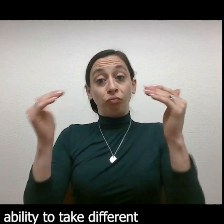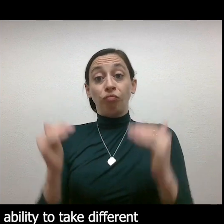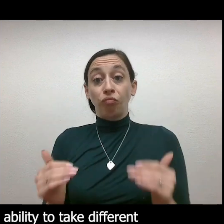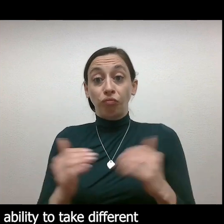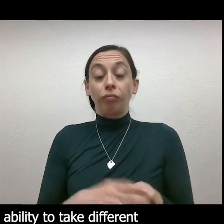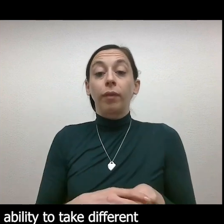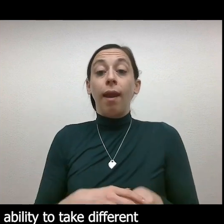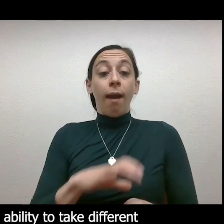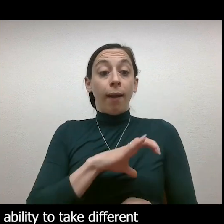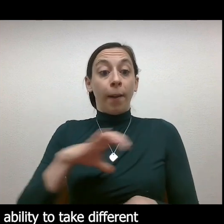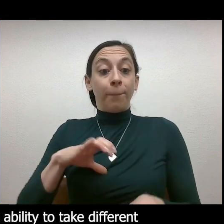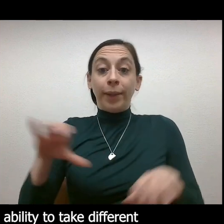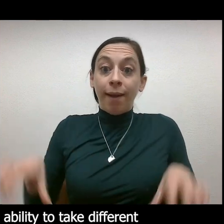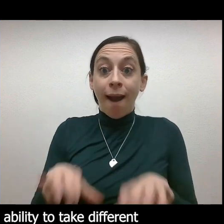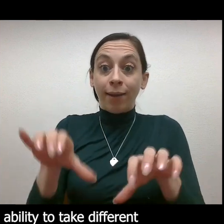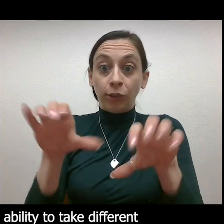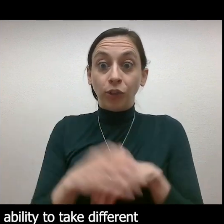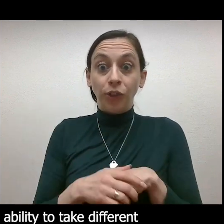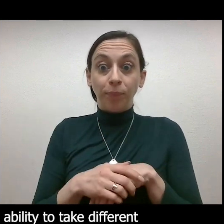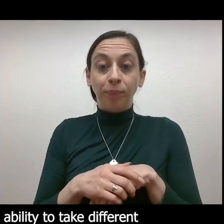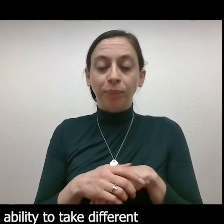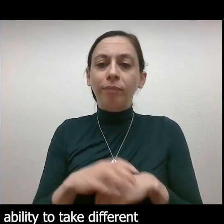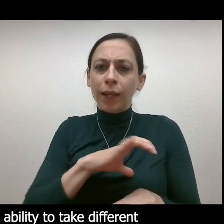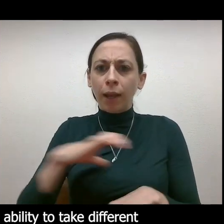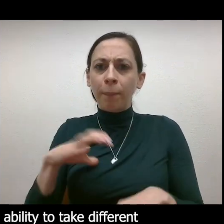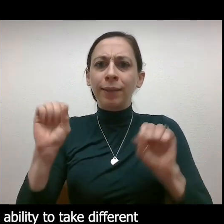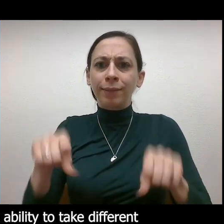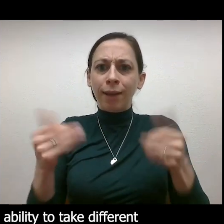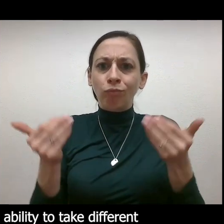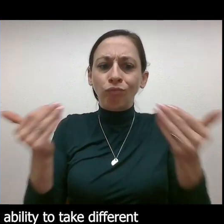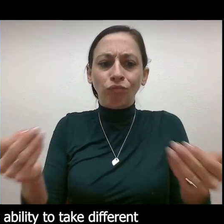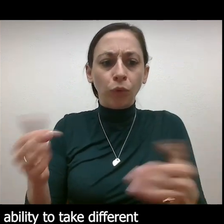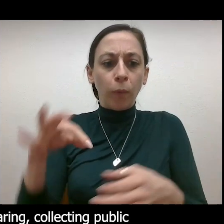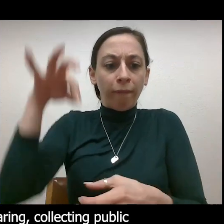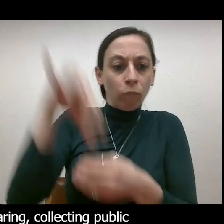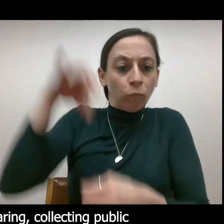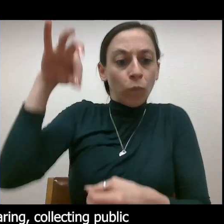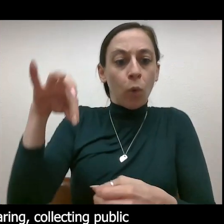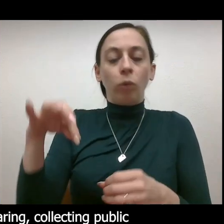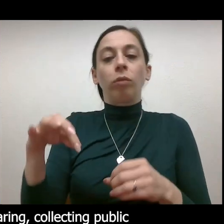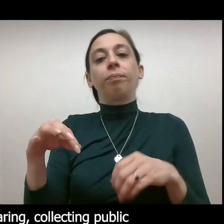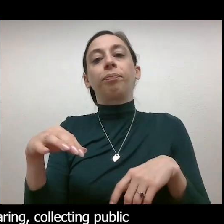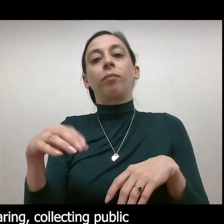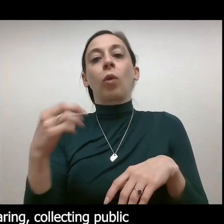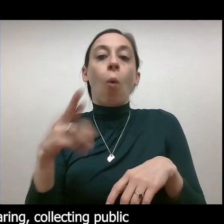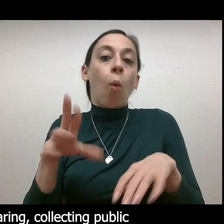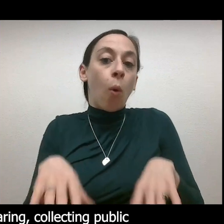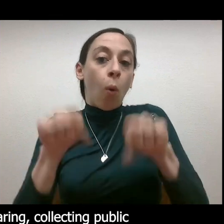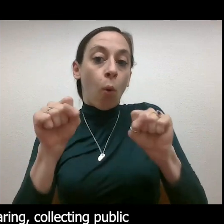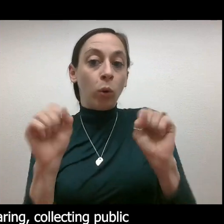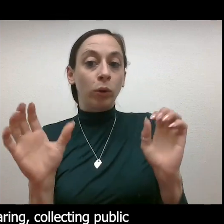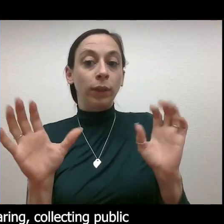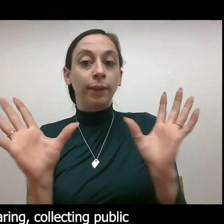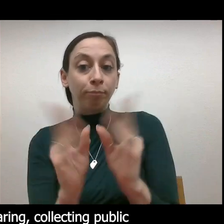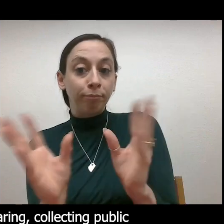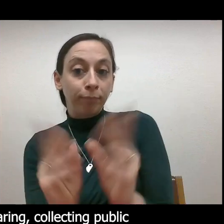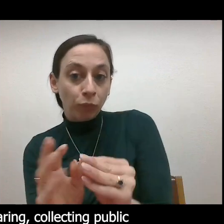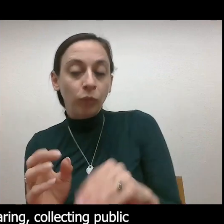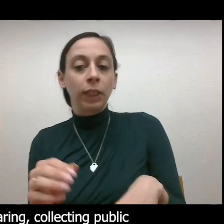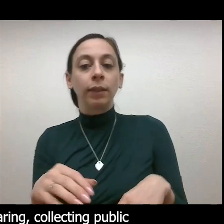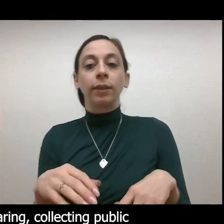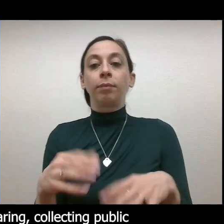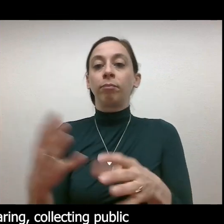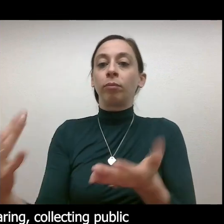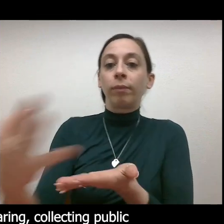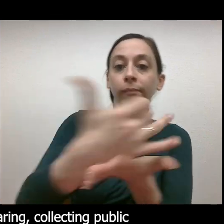If it is referred, the committee has the ability to take different actions, such as holding a vote, hosting